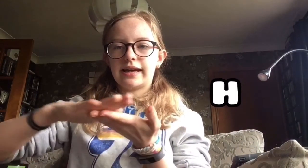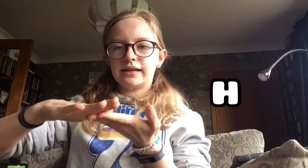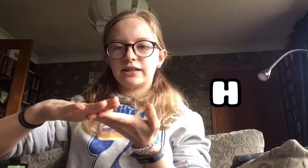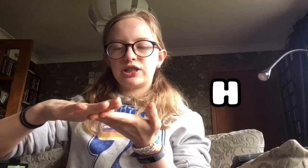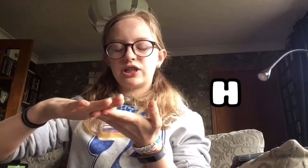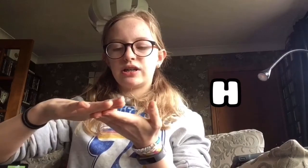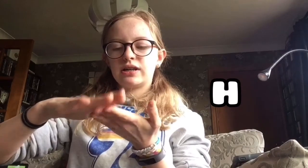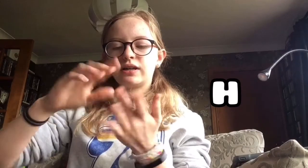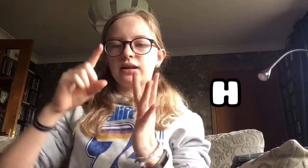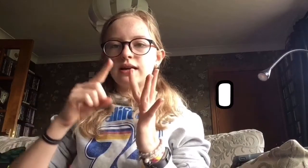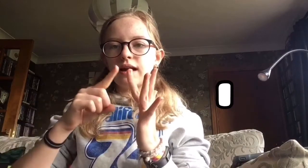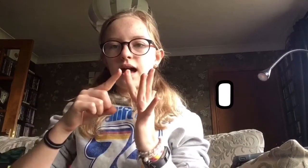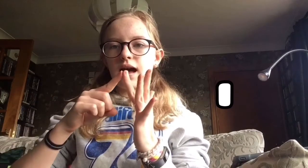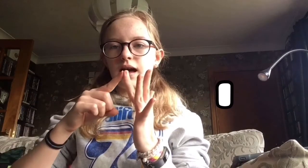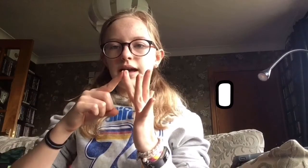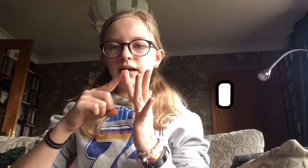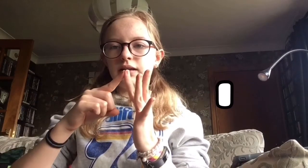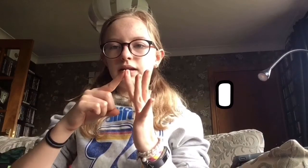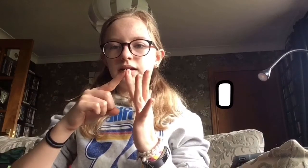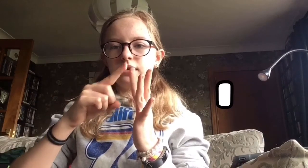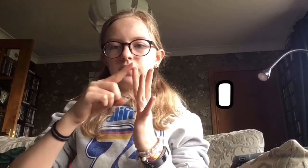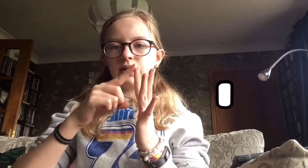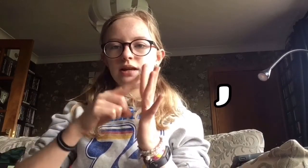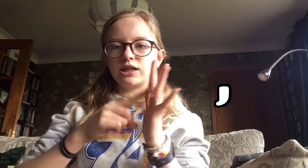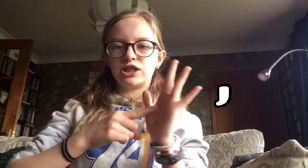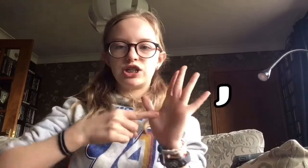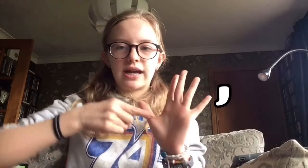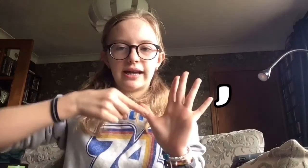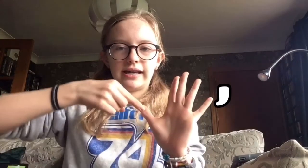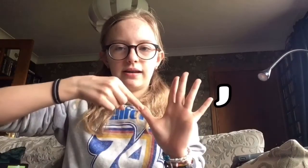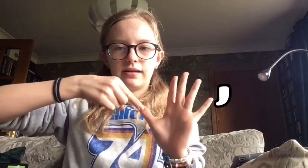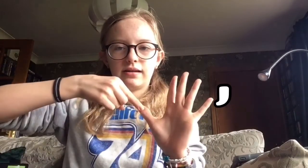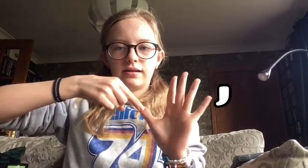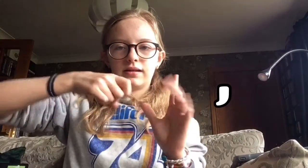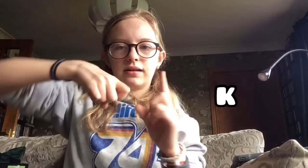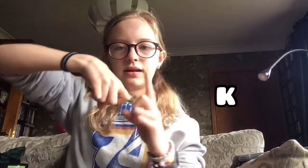H, I, J, K,